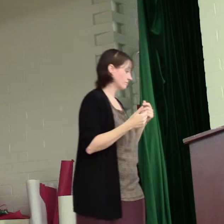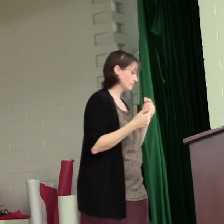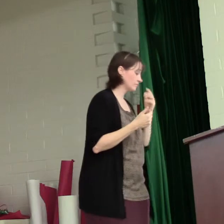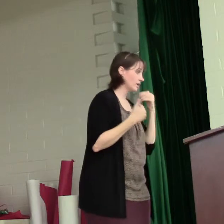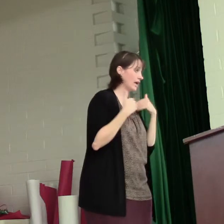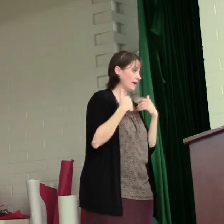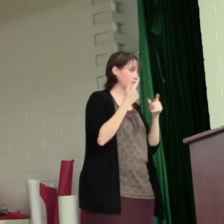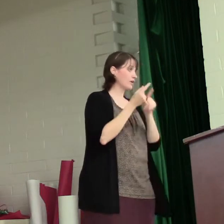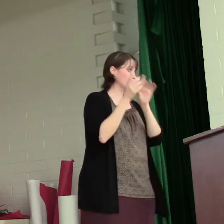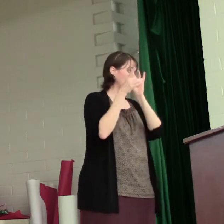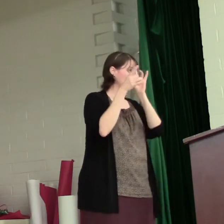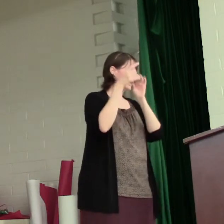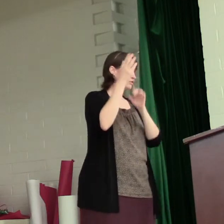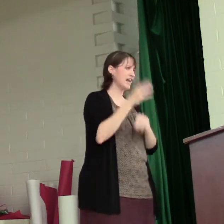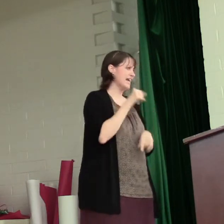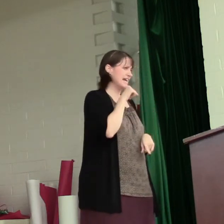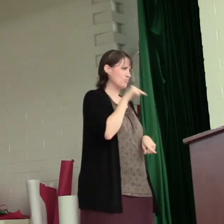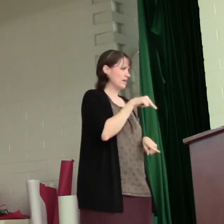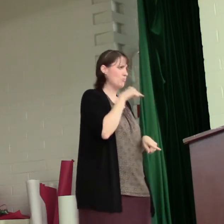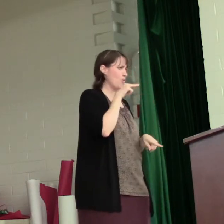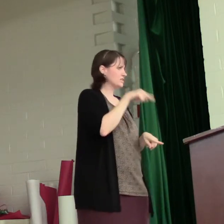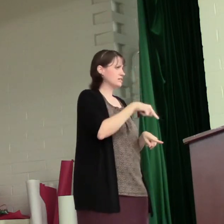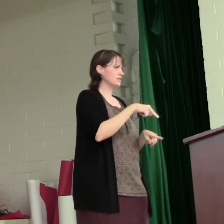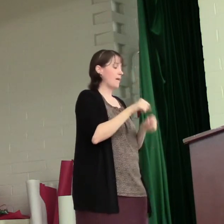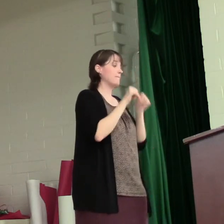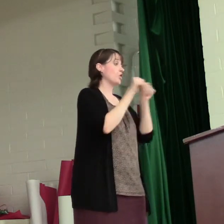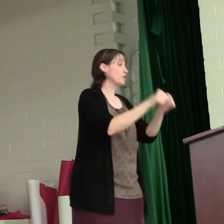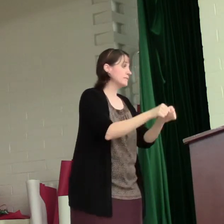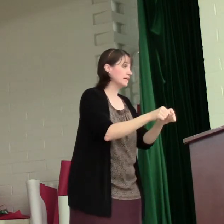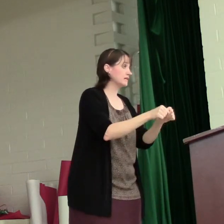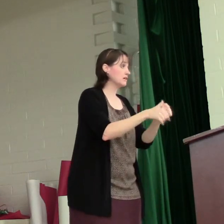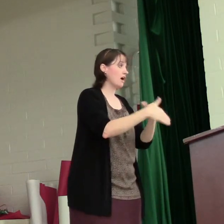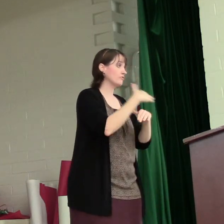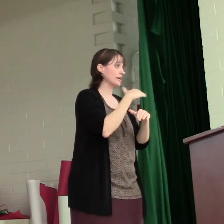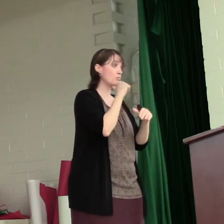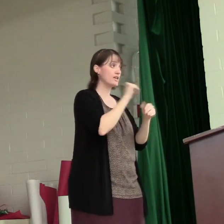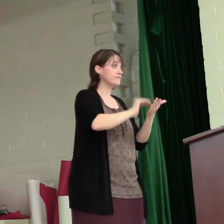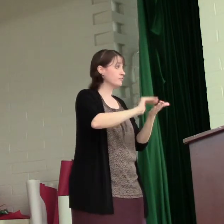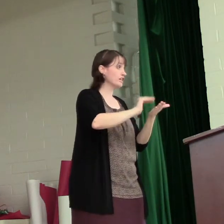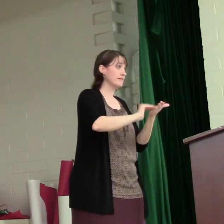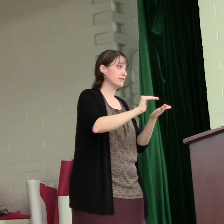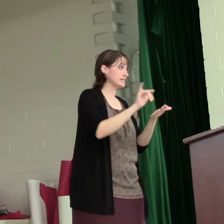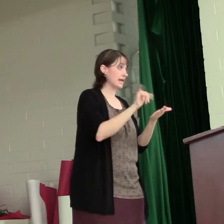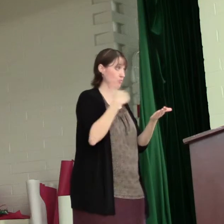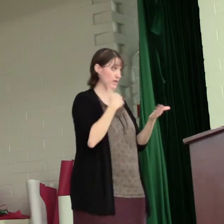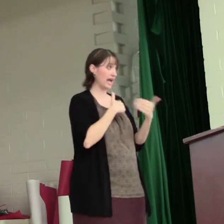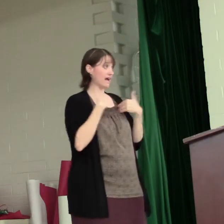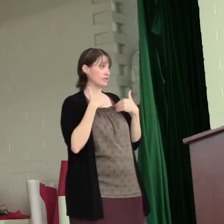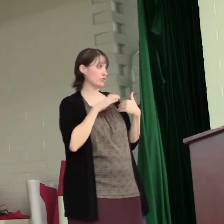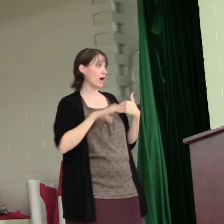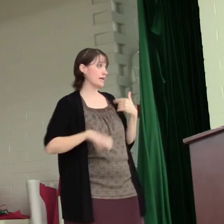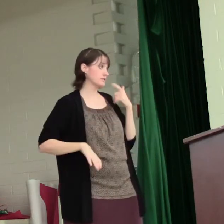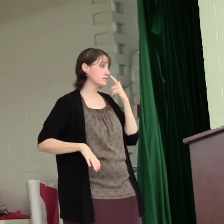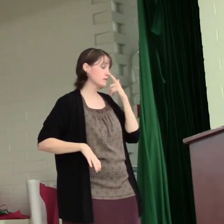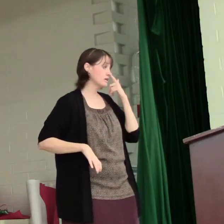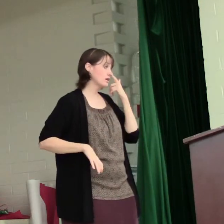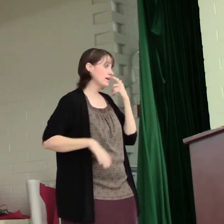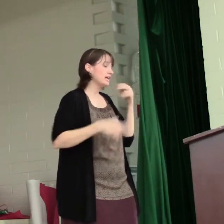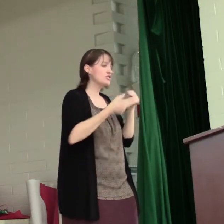Thank you. Had like a right relationship. It wasn't a permanent covering. It wasn't forgiveness like we have in Christ. It just